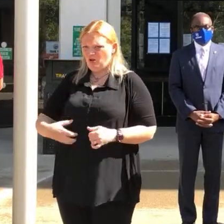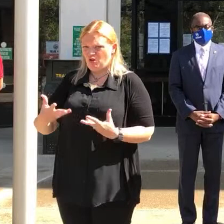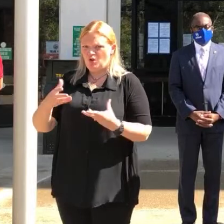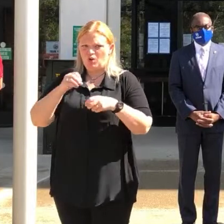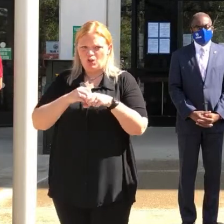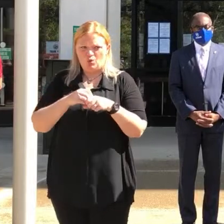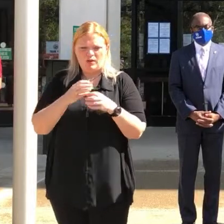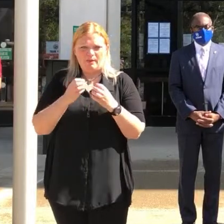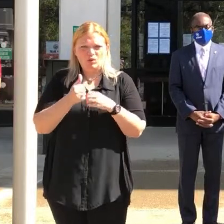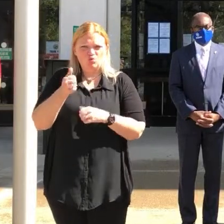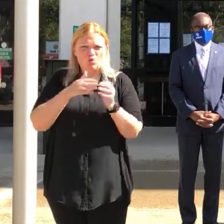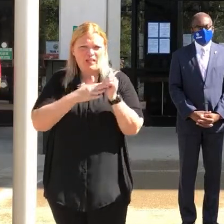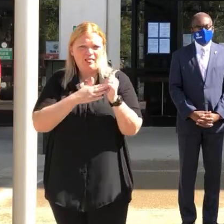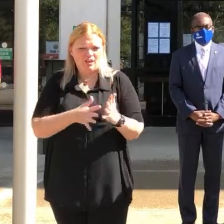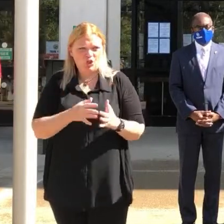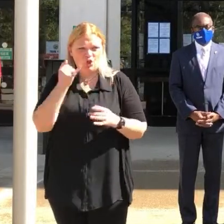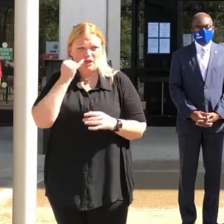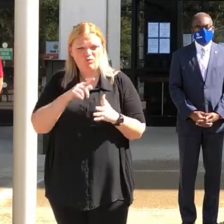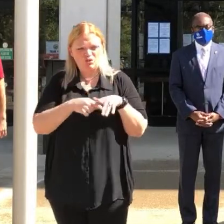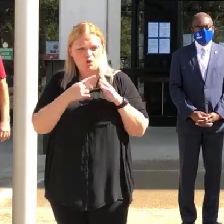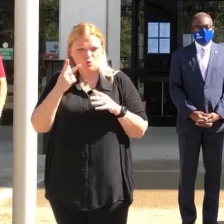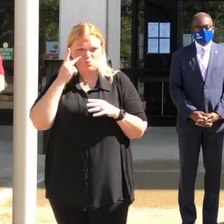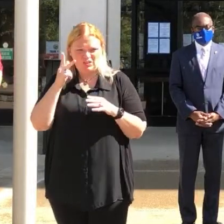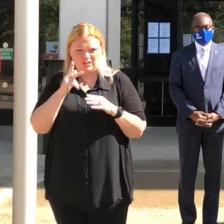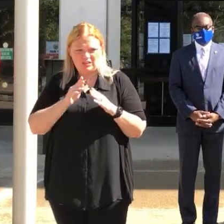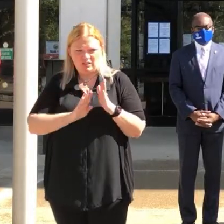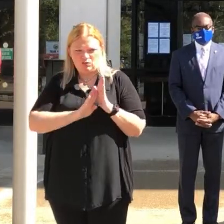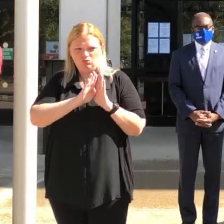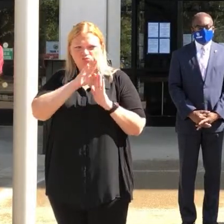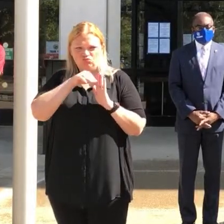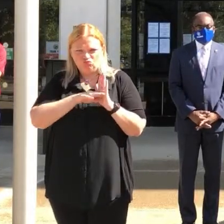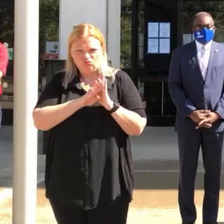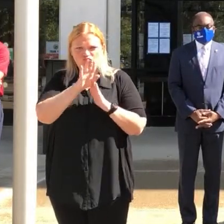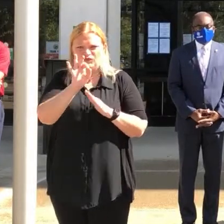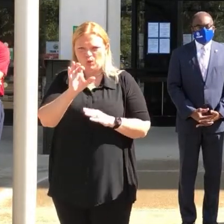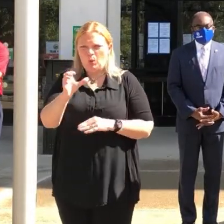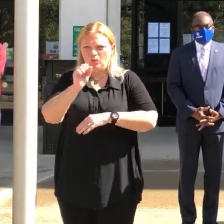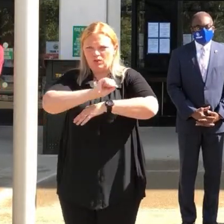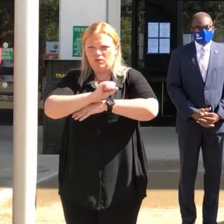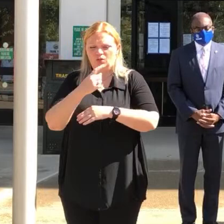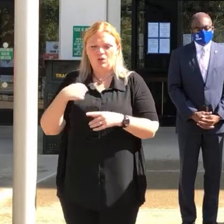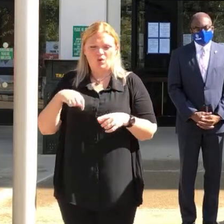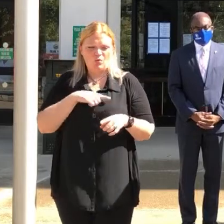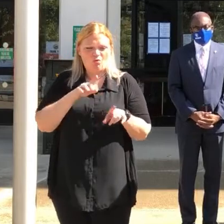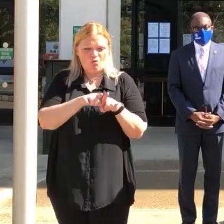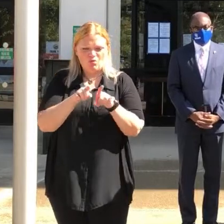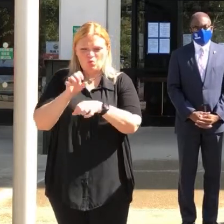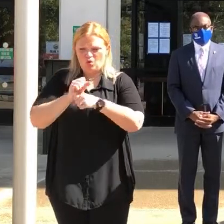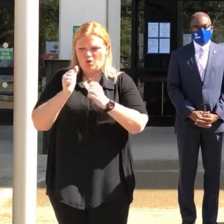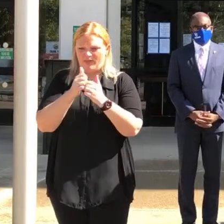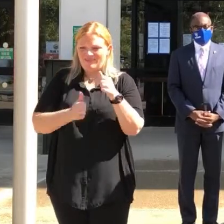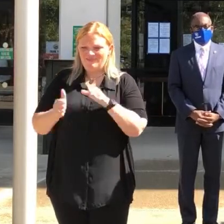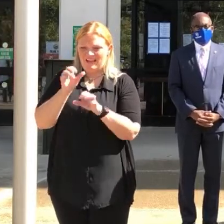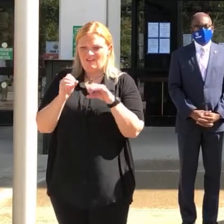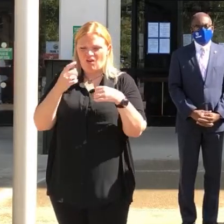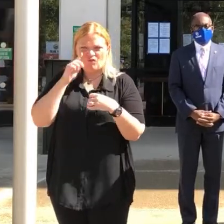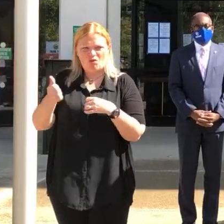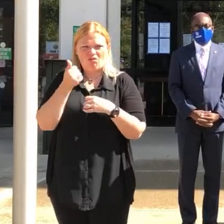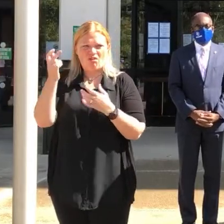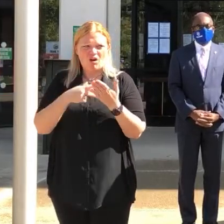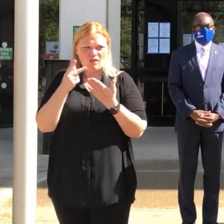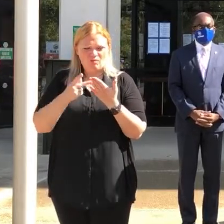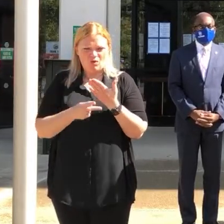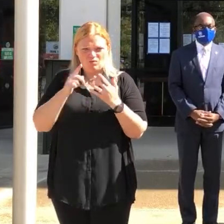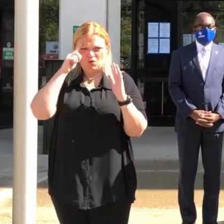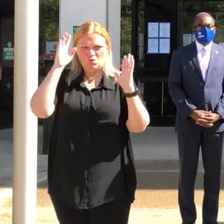leader when we start to see a flux of foreclosures. We are also working with the executive offices on other programs